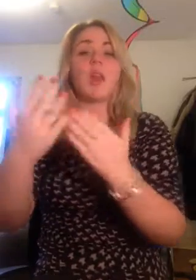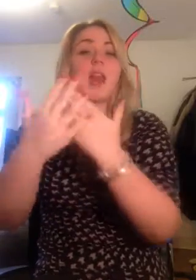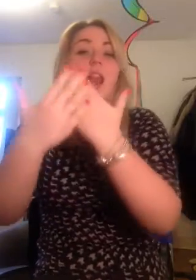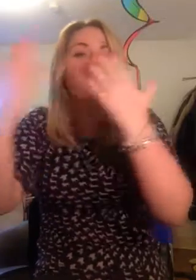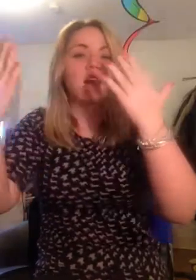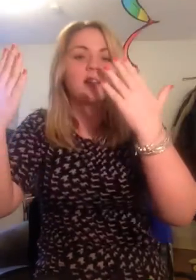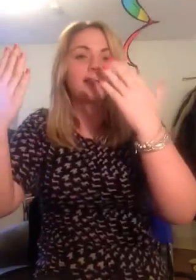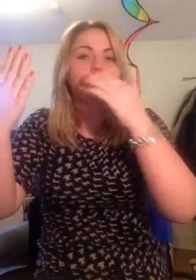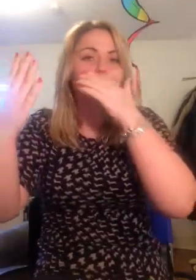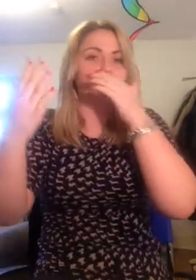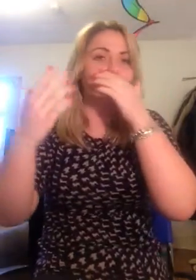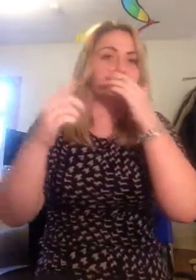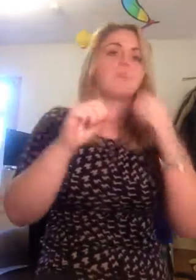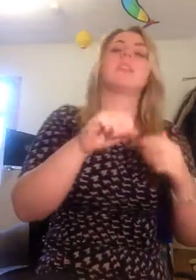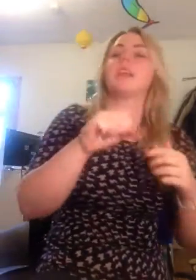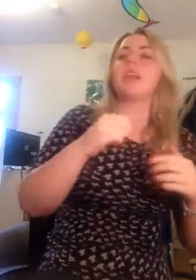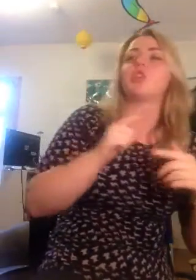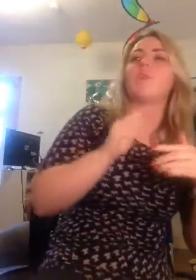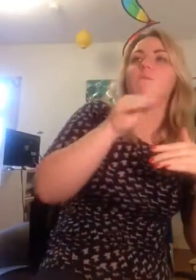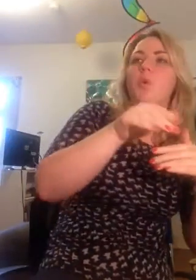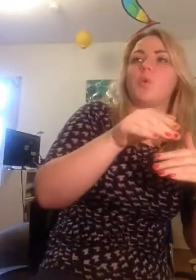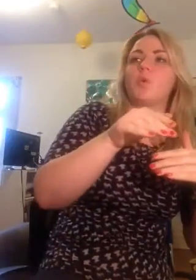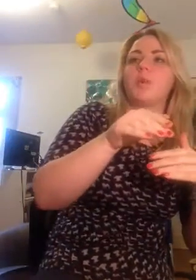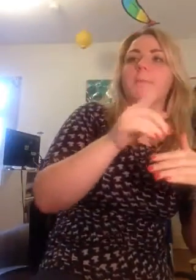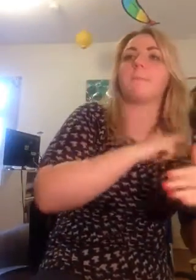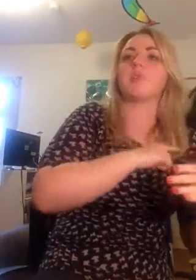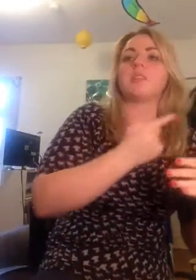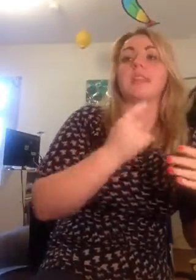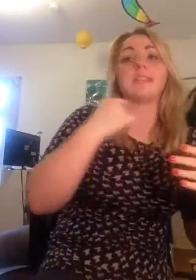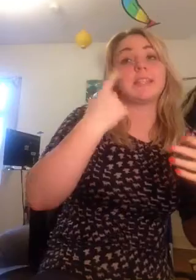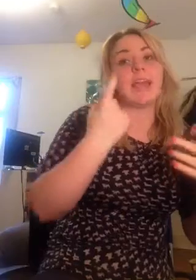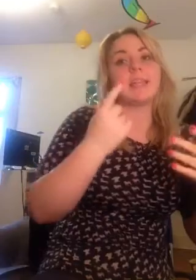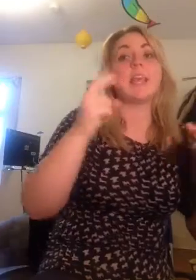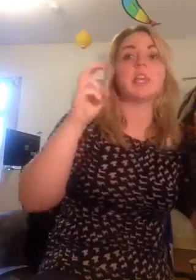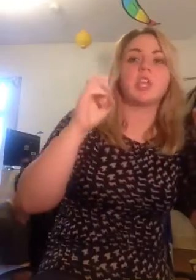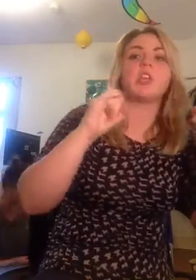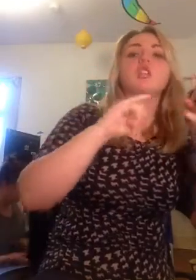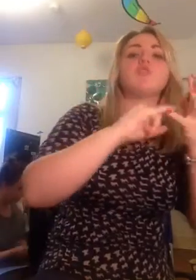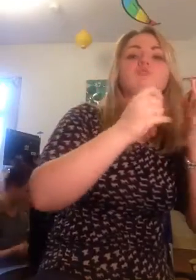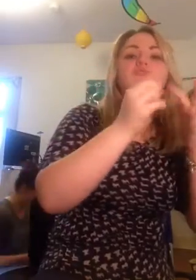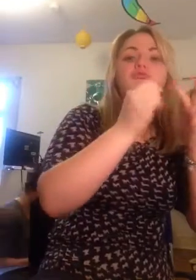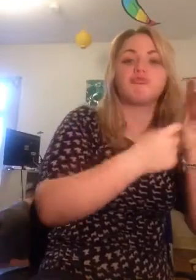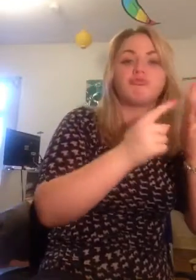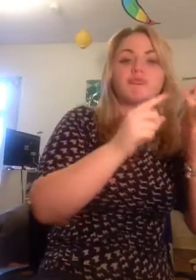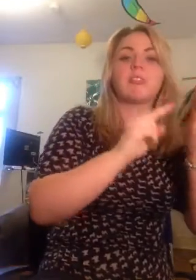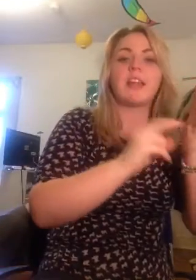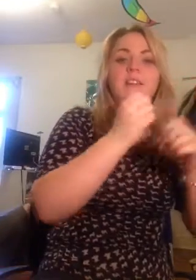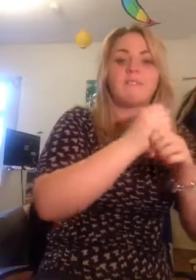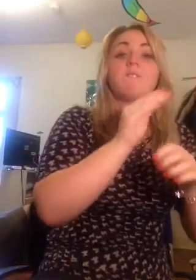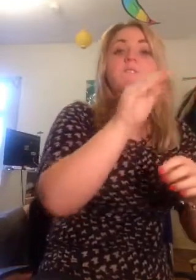yeah. Spring fall forward, back. That's it. Yeah, I like that saying, but I suppose it doesn't really work for us because we use the word